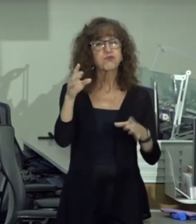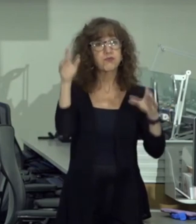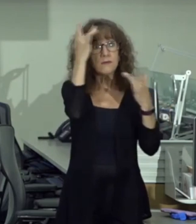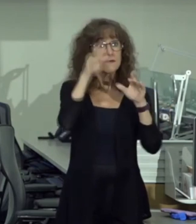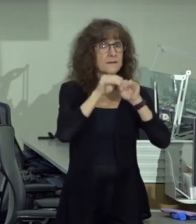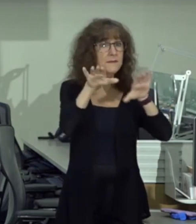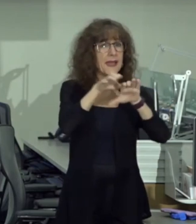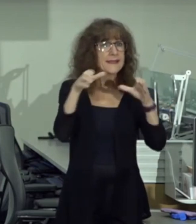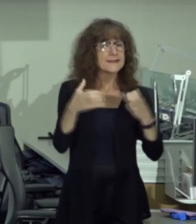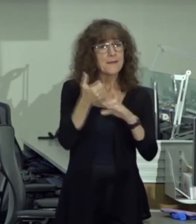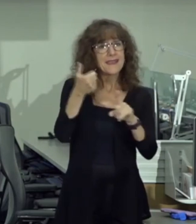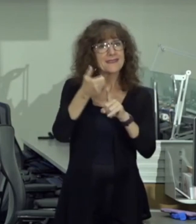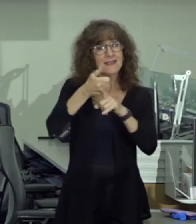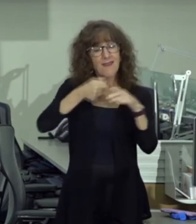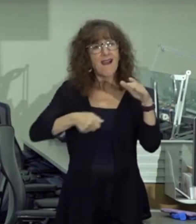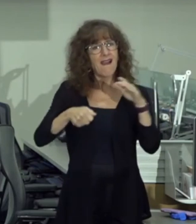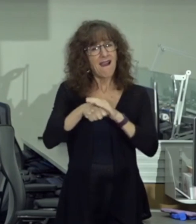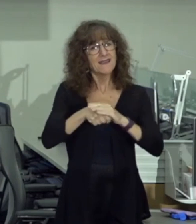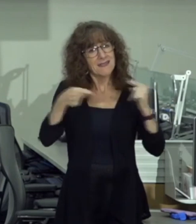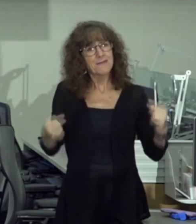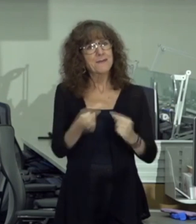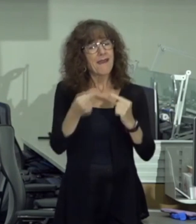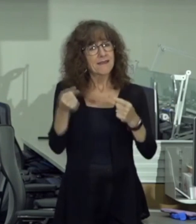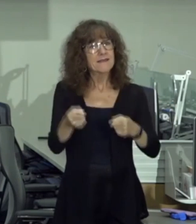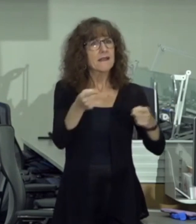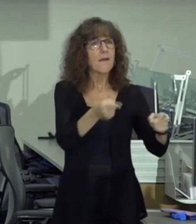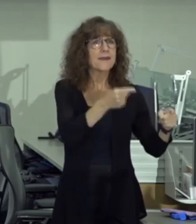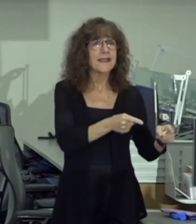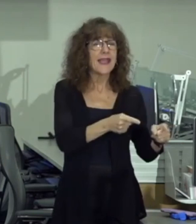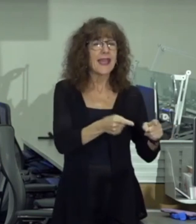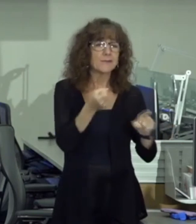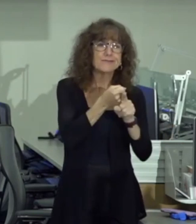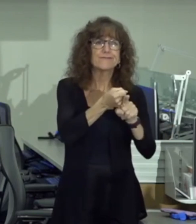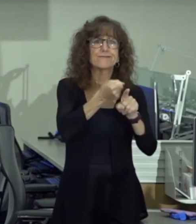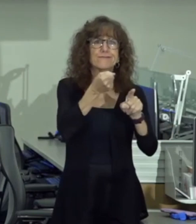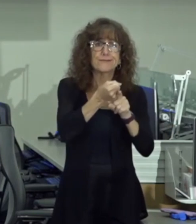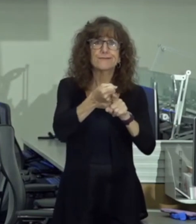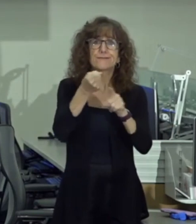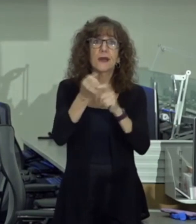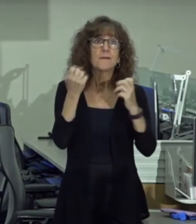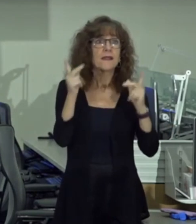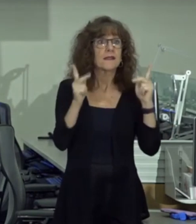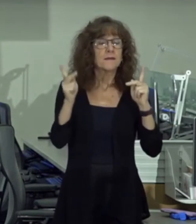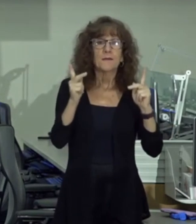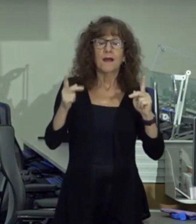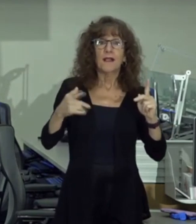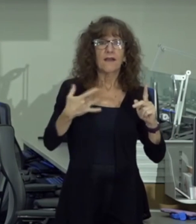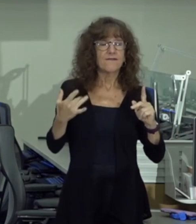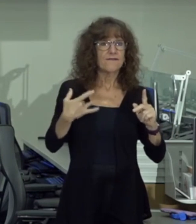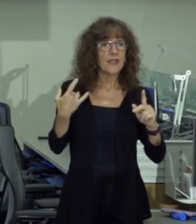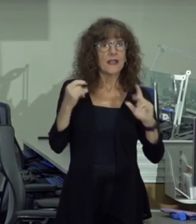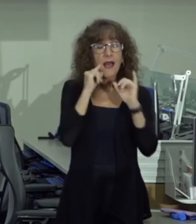many ways really does hide the hardship, but they are there. One after the other. Many have felt isolated. This has just